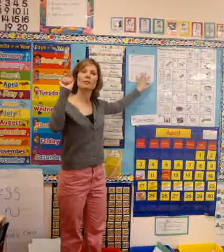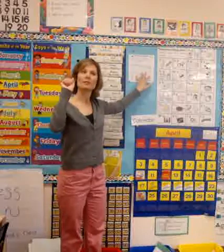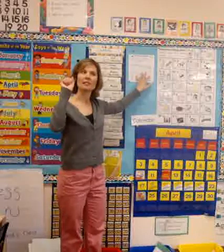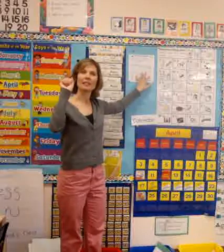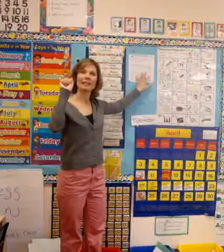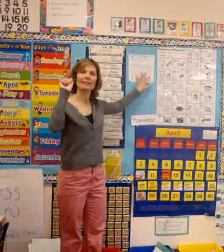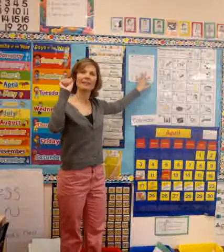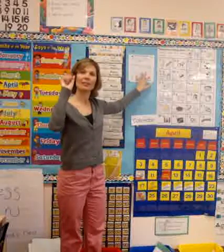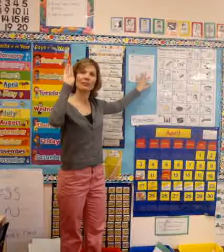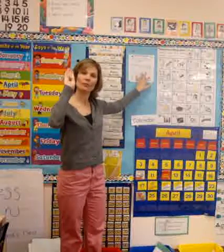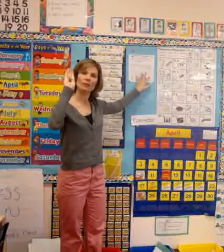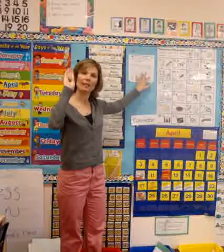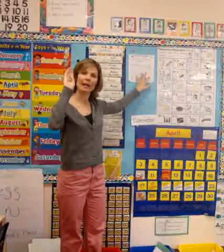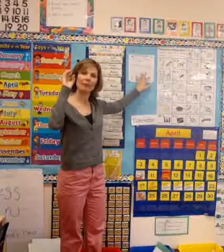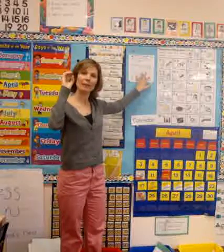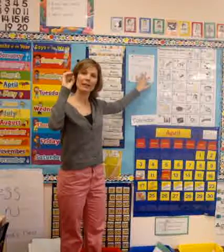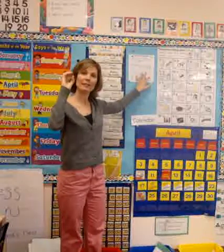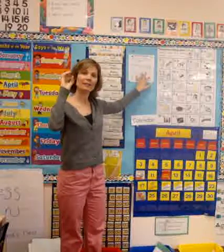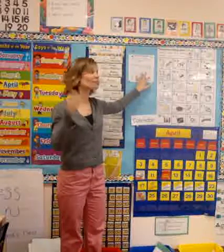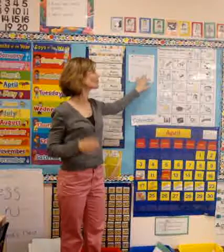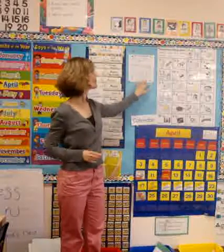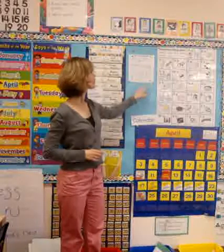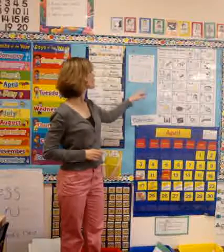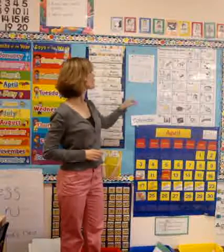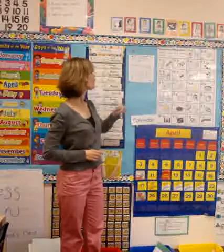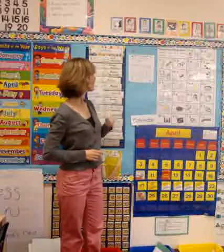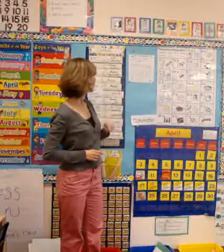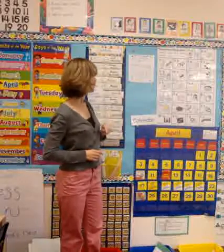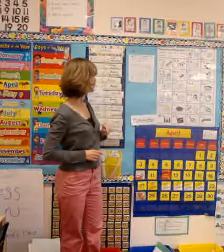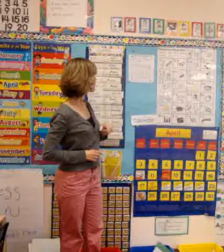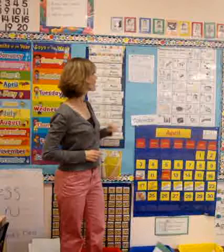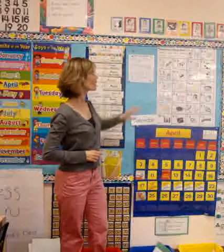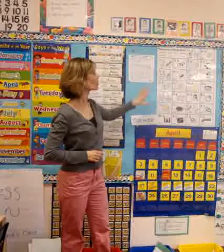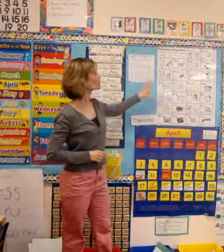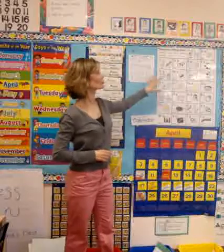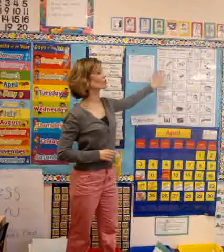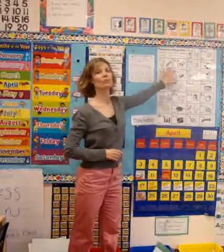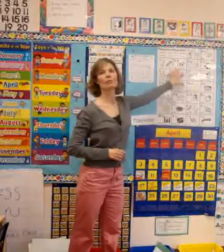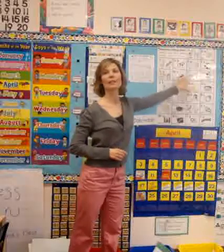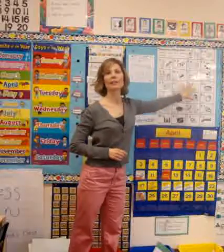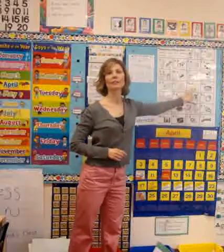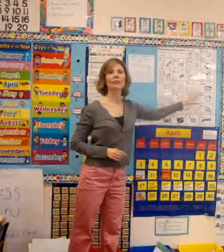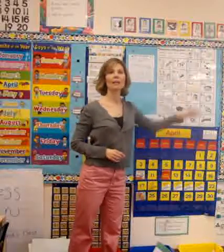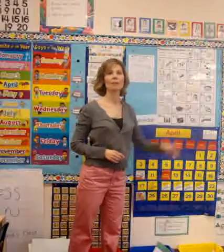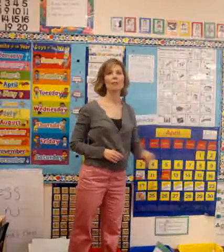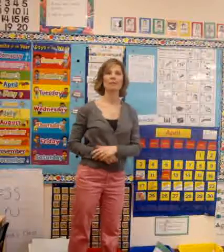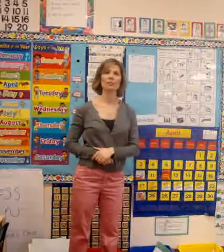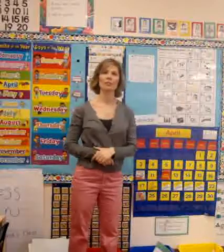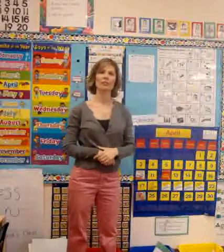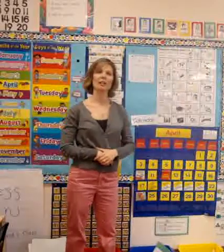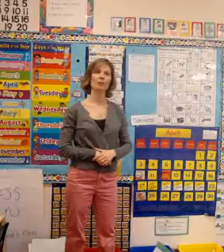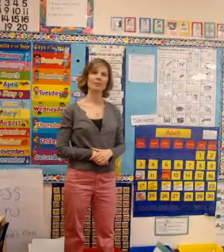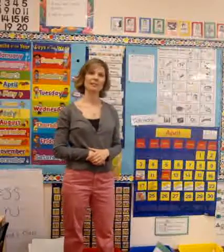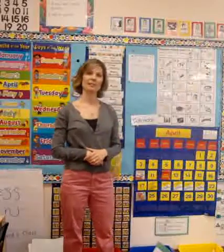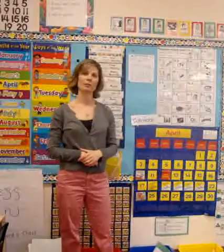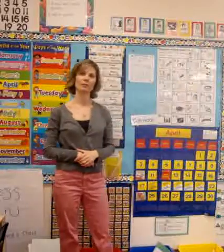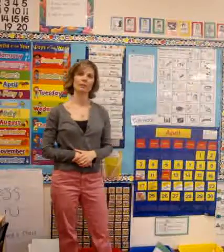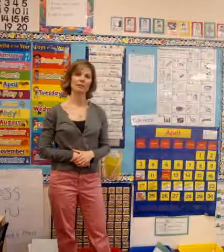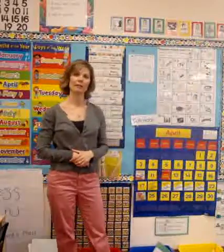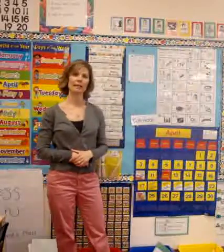to sign the letters for the alphabet. And then we also just use a regular alphabet chart to help us as we're learning the